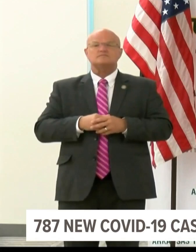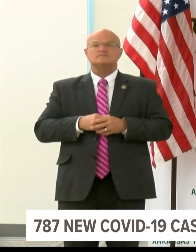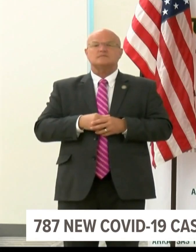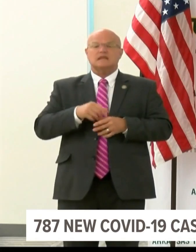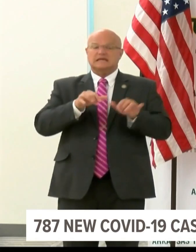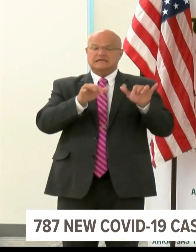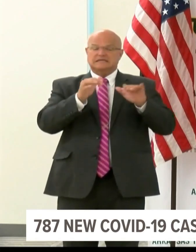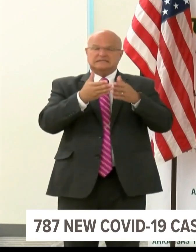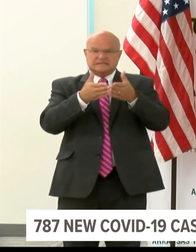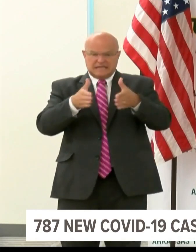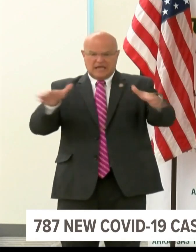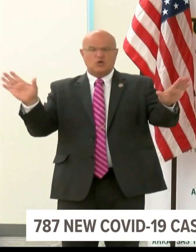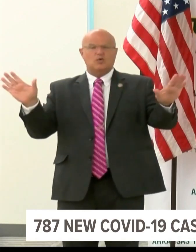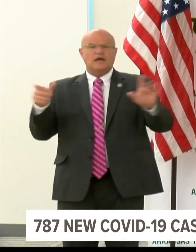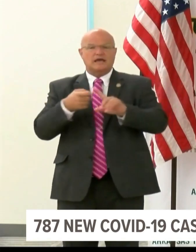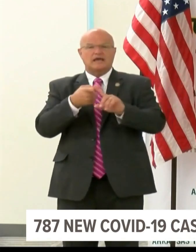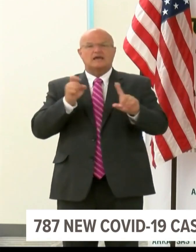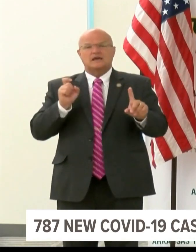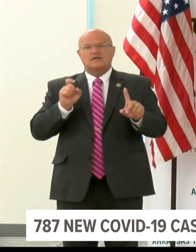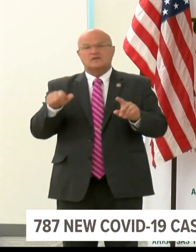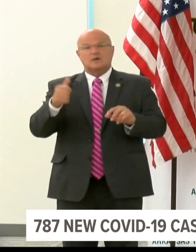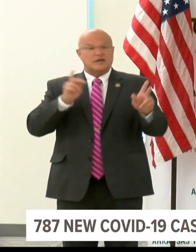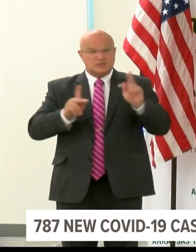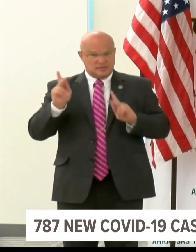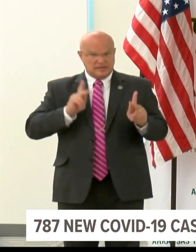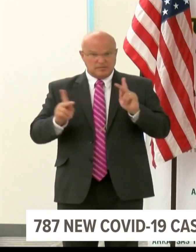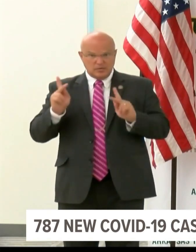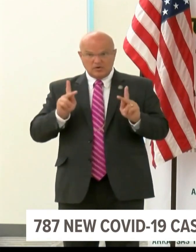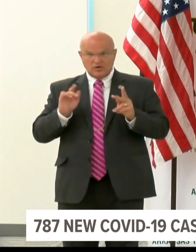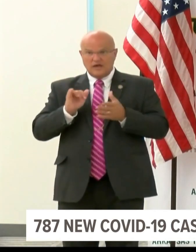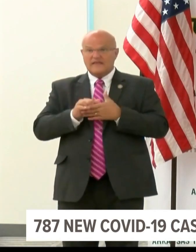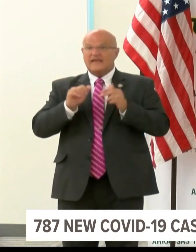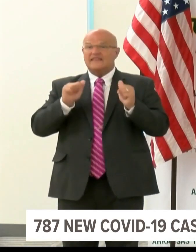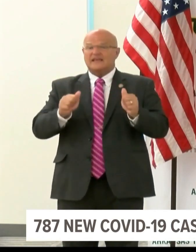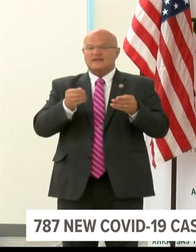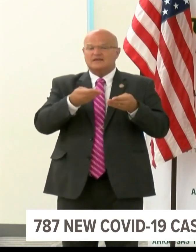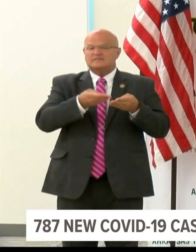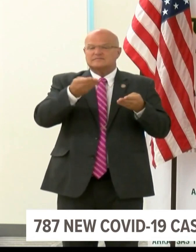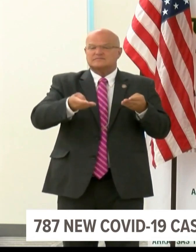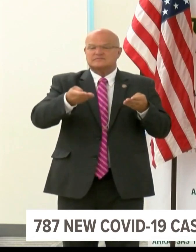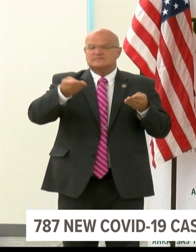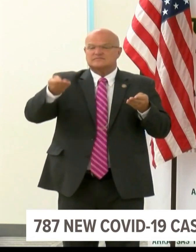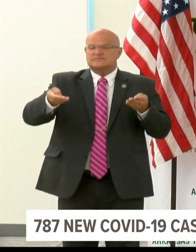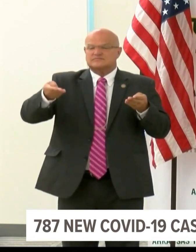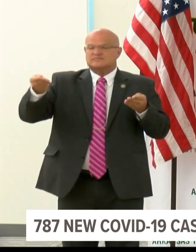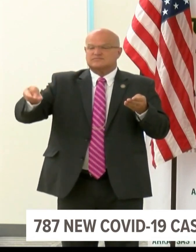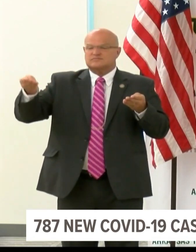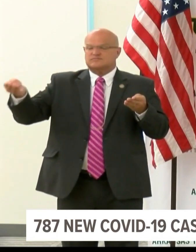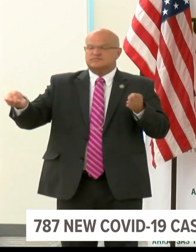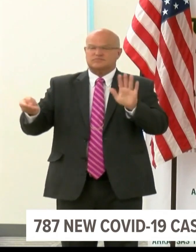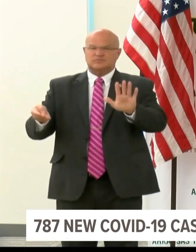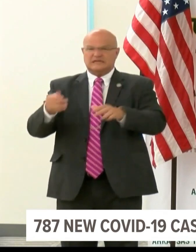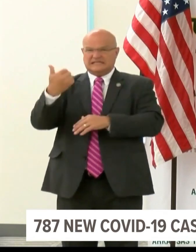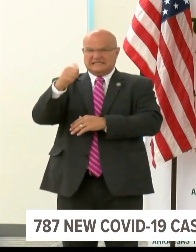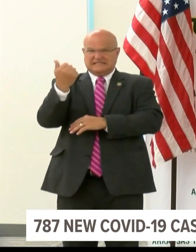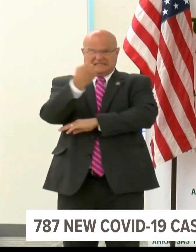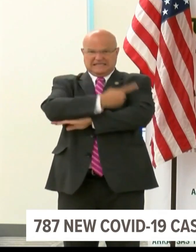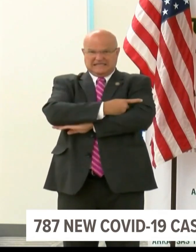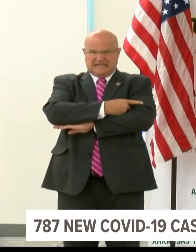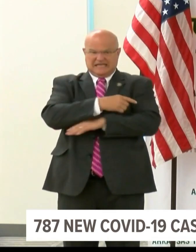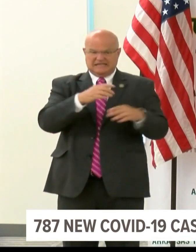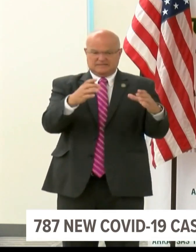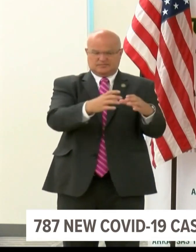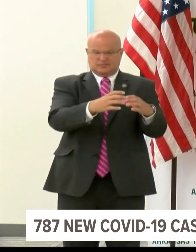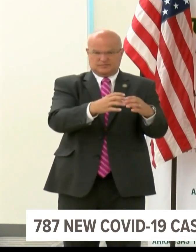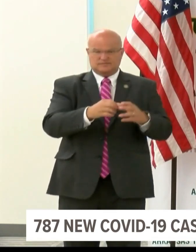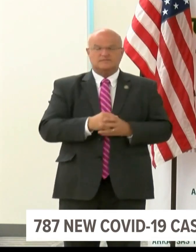to stay away from other people that they could give the virus to for 10 days.